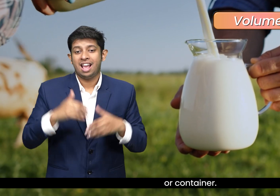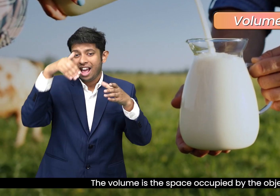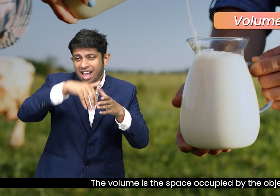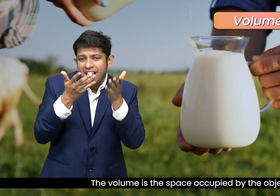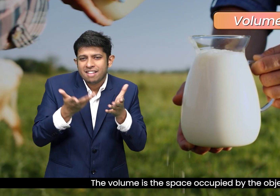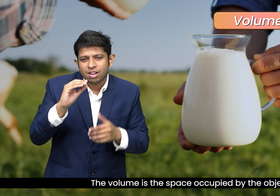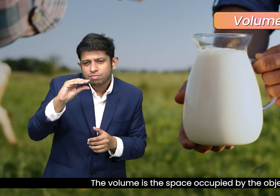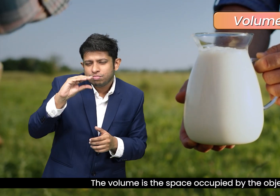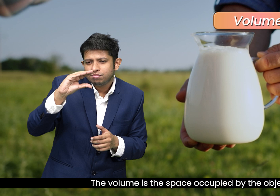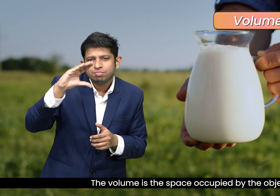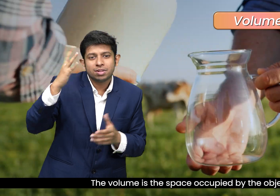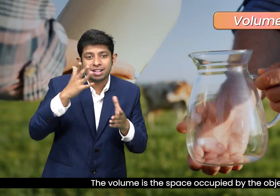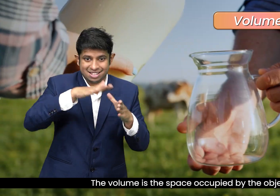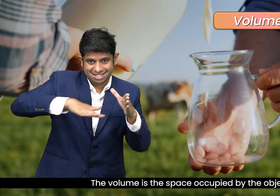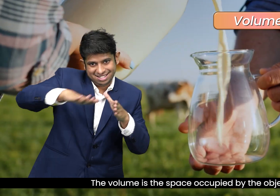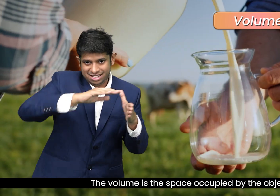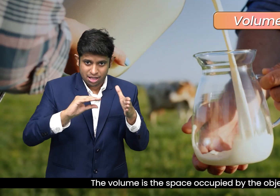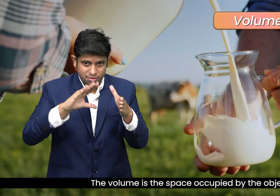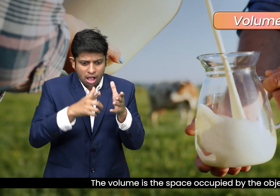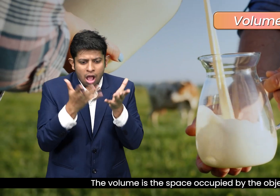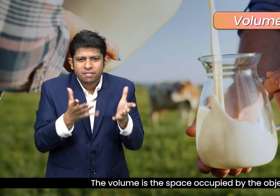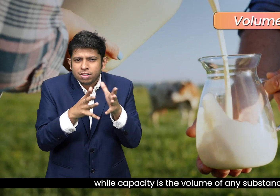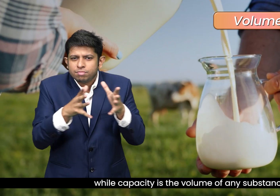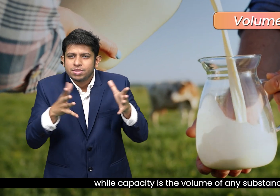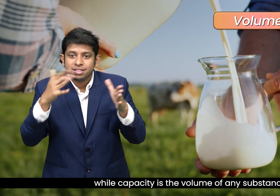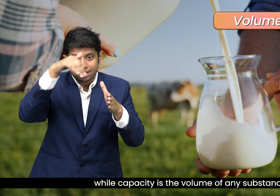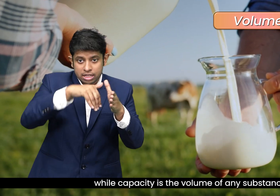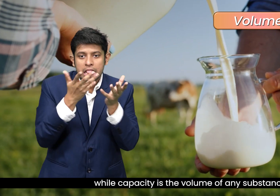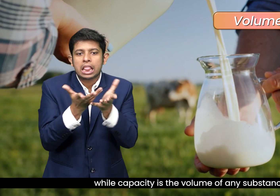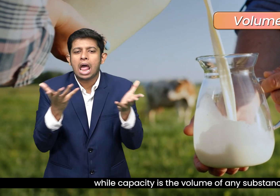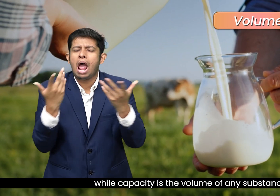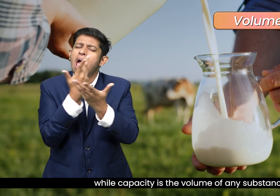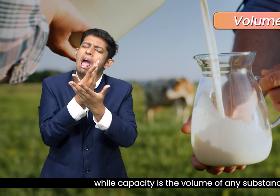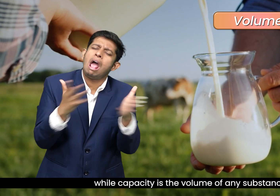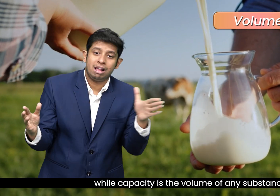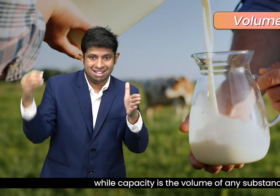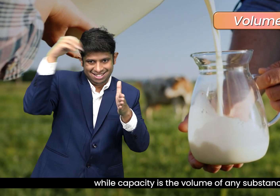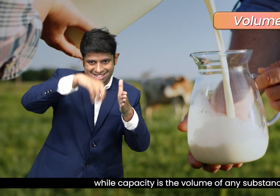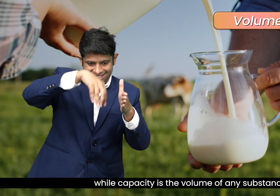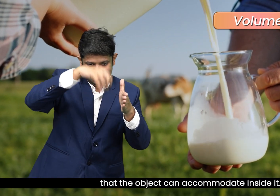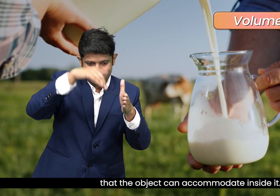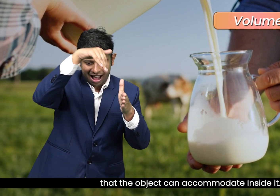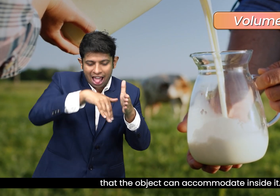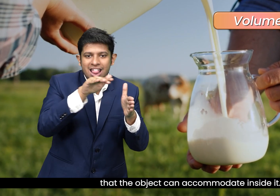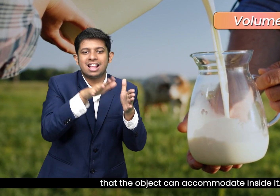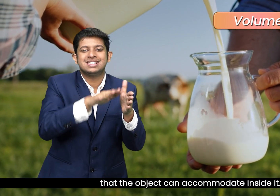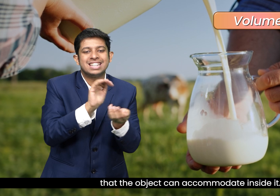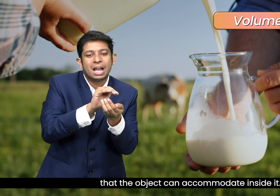The volume is the space occupied by the object, while capacity is the volume of any substance that the object can